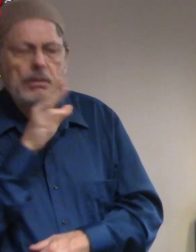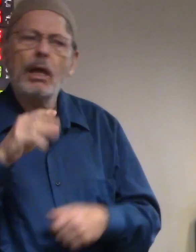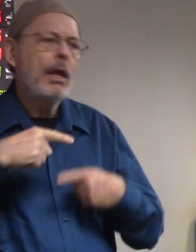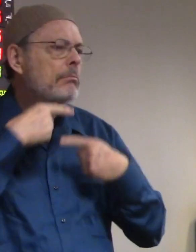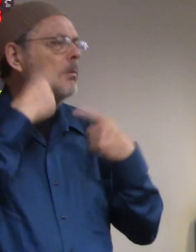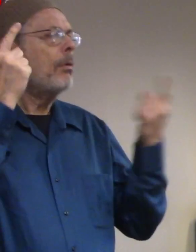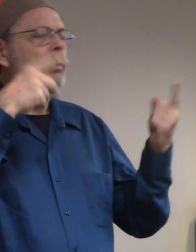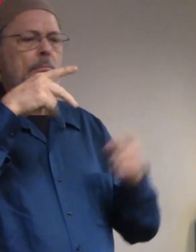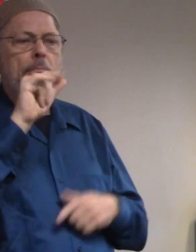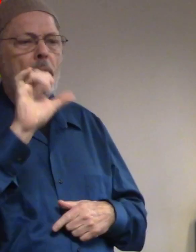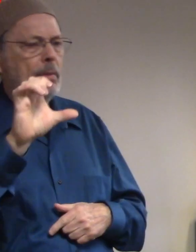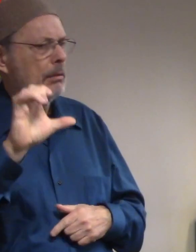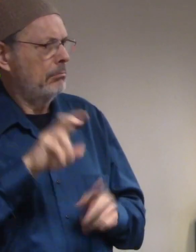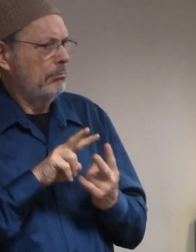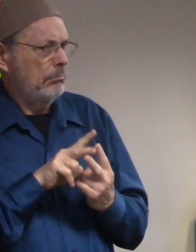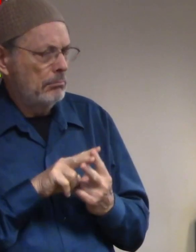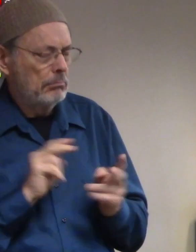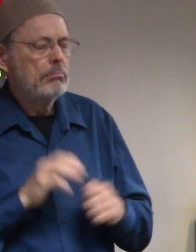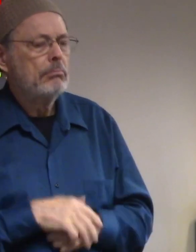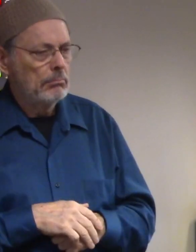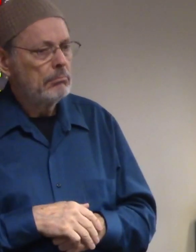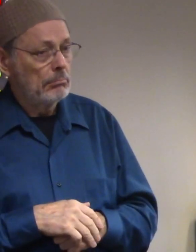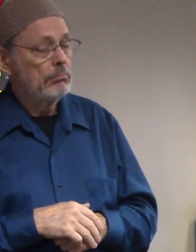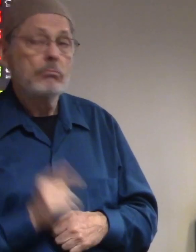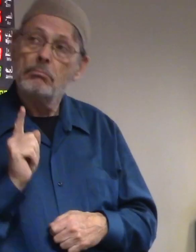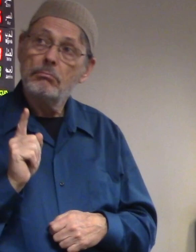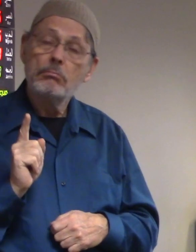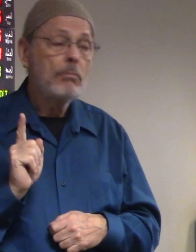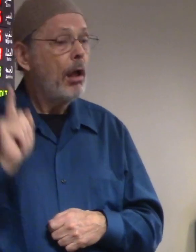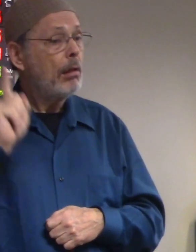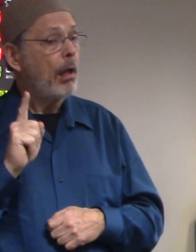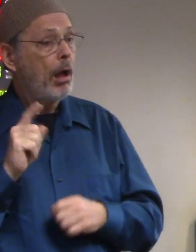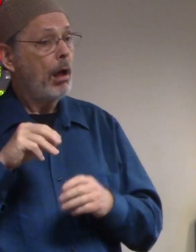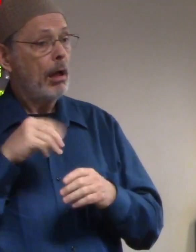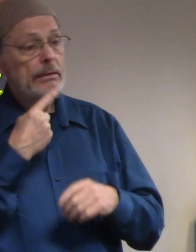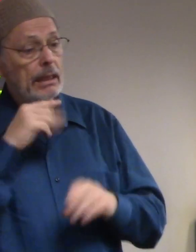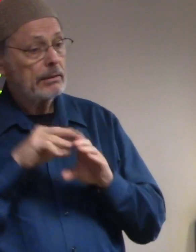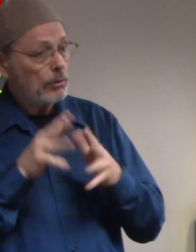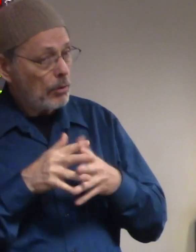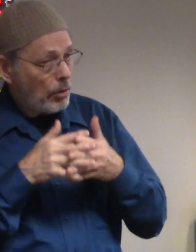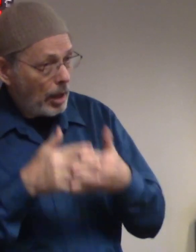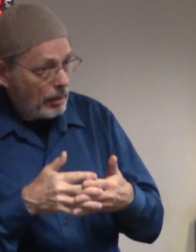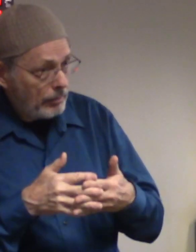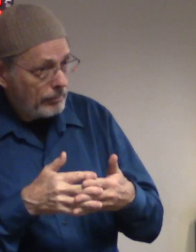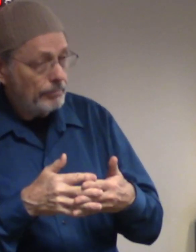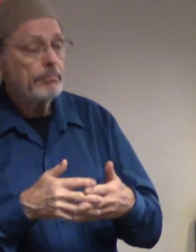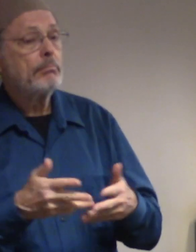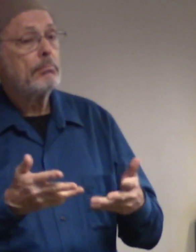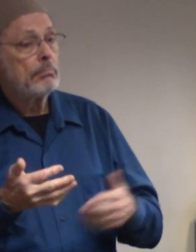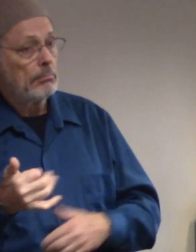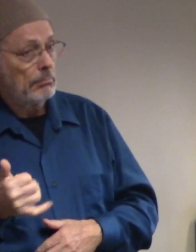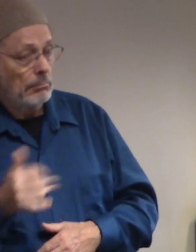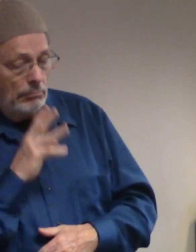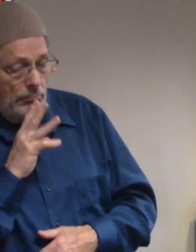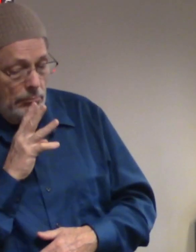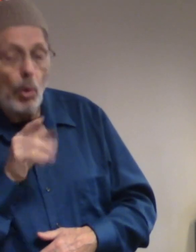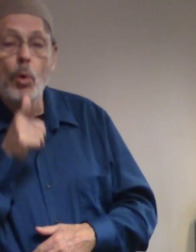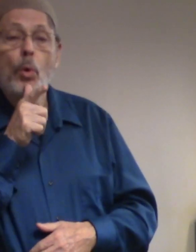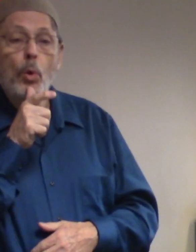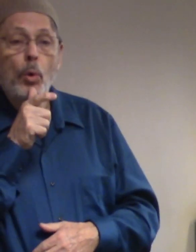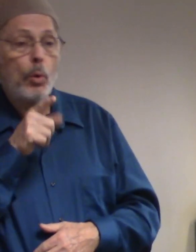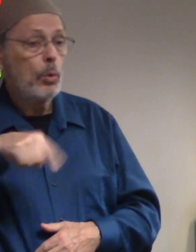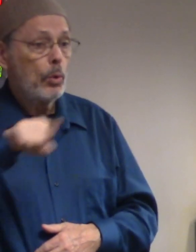public. Allah subhanahu wa ta'ala says in the Quran, Ya ayyuhalladhina amanu udhkuru ni'matullahi alaykum. O you who